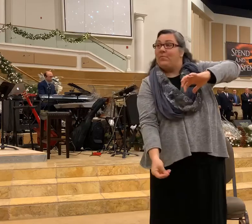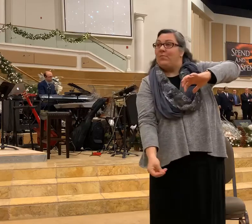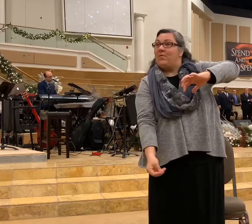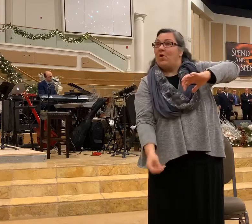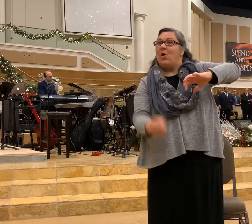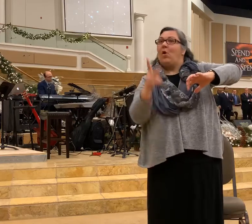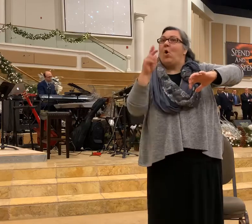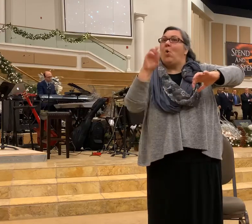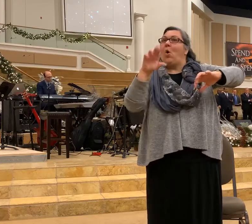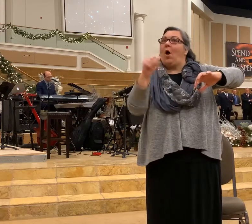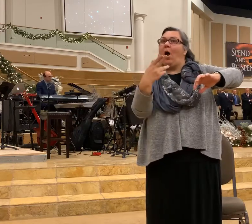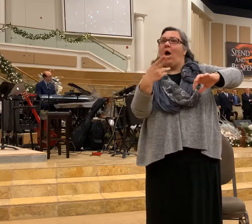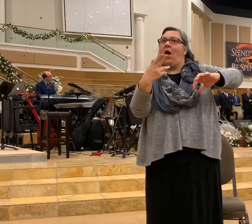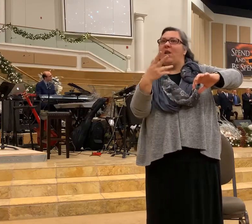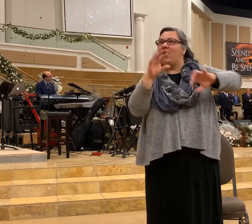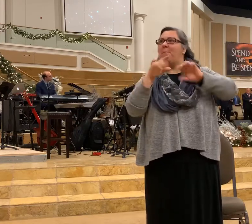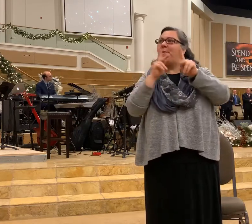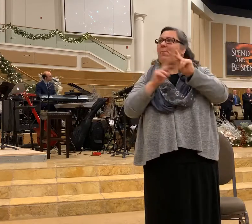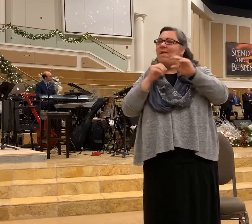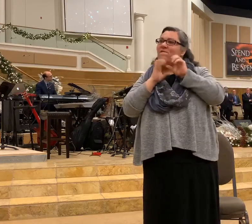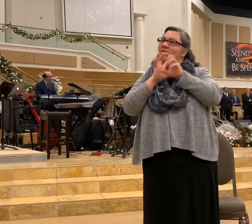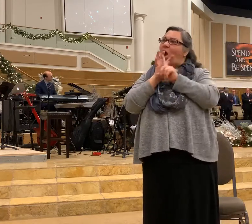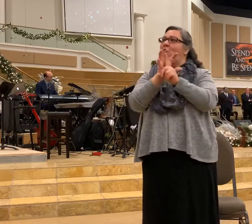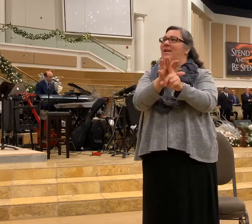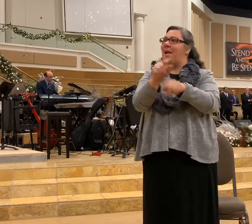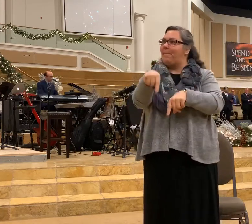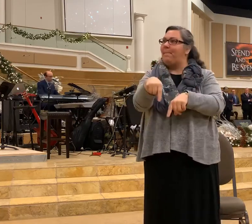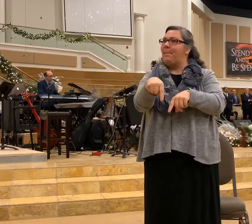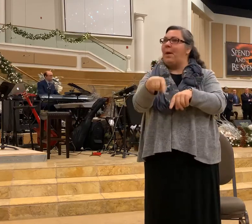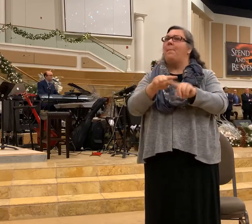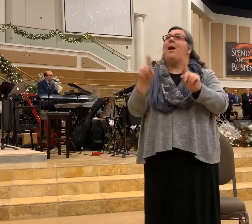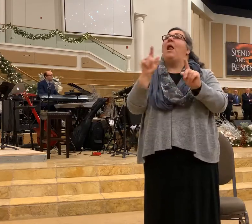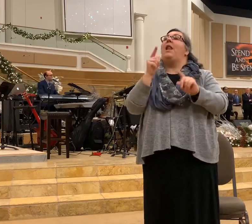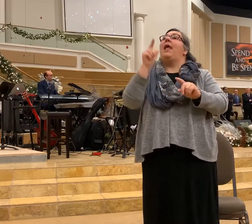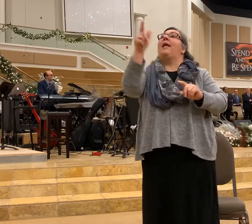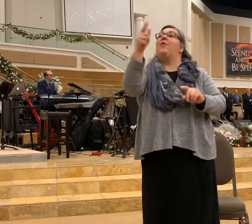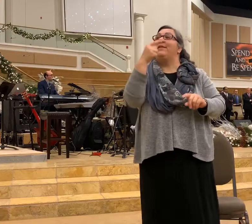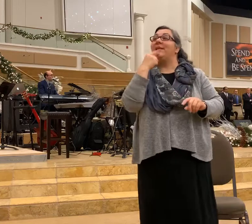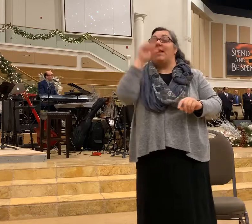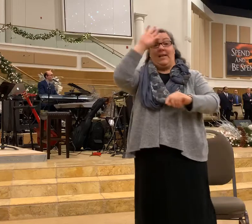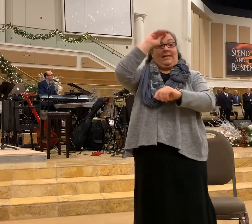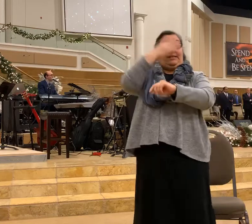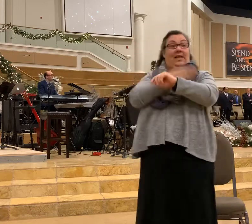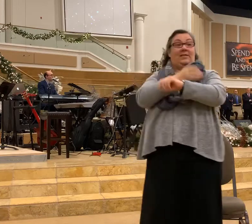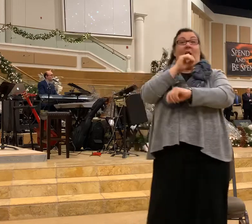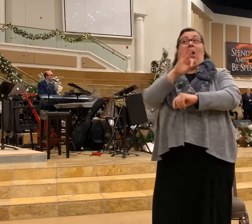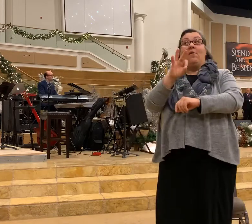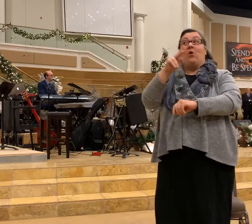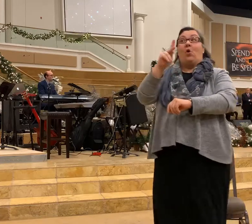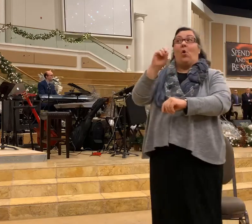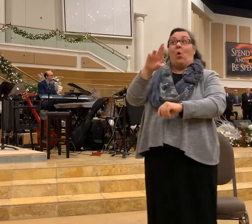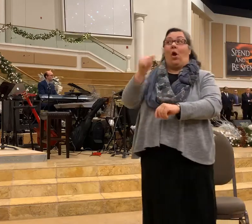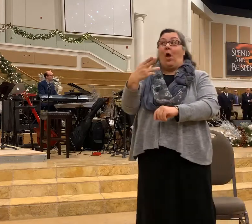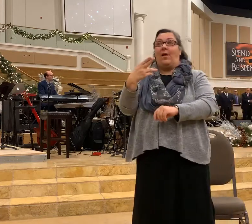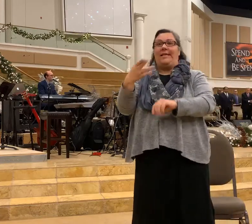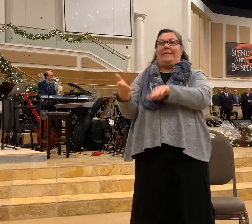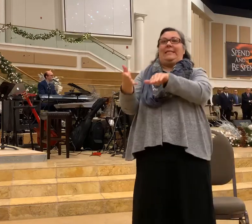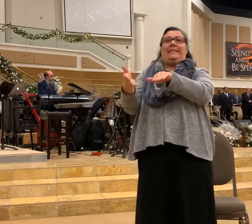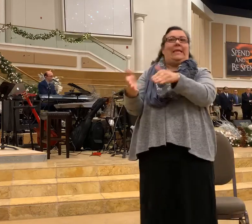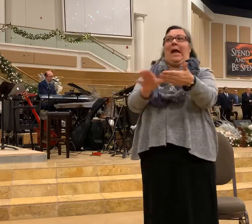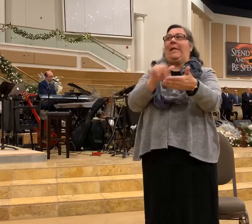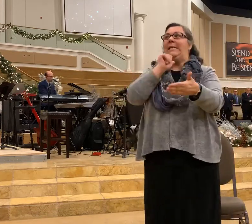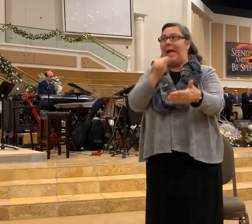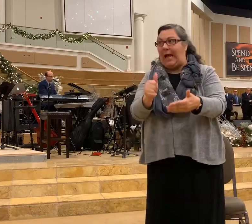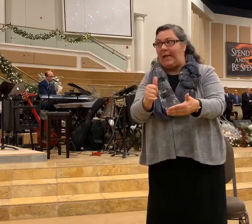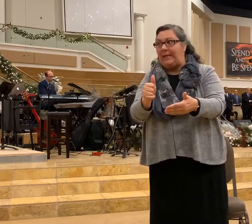his followers. But there's a little place later on the scripture said, the sons of Korah died not. For no other